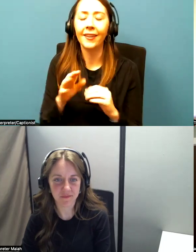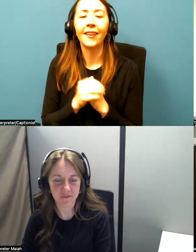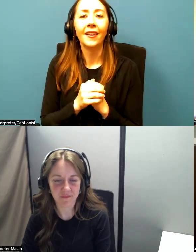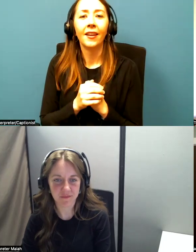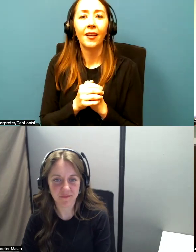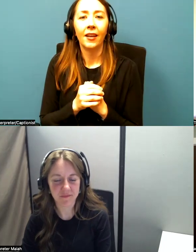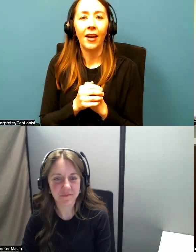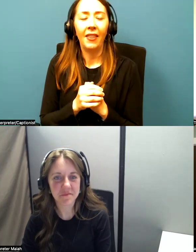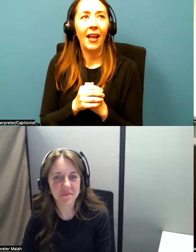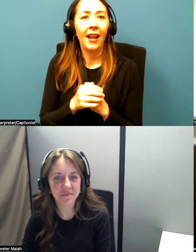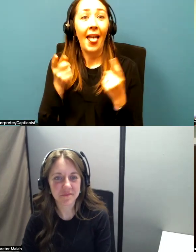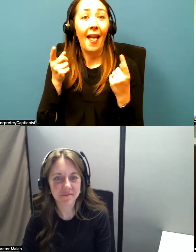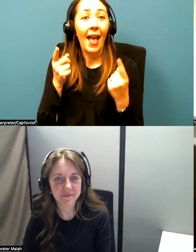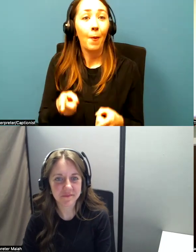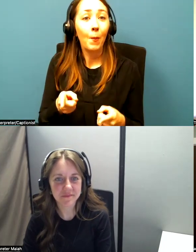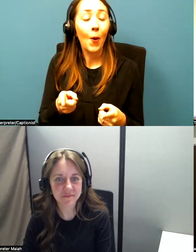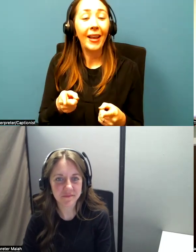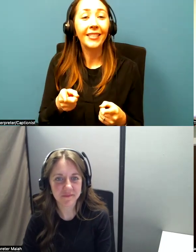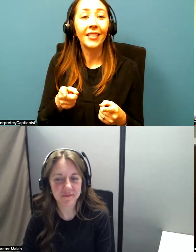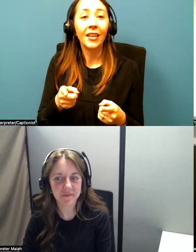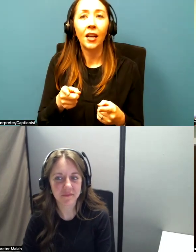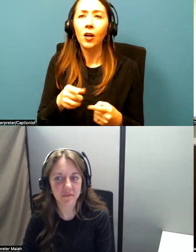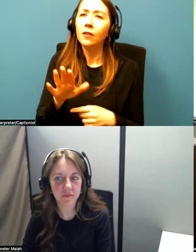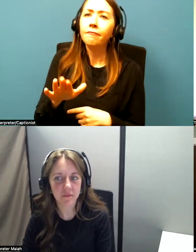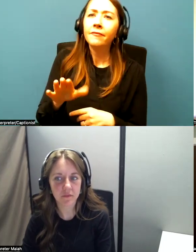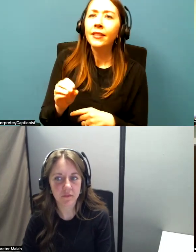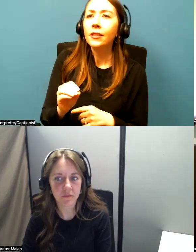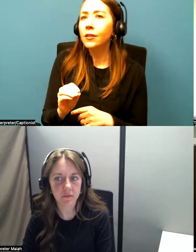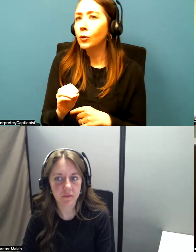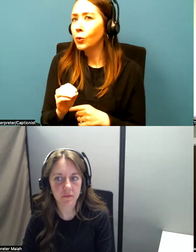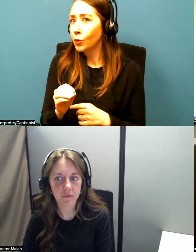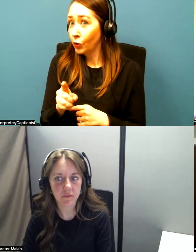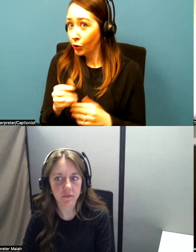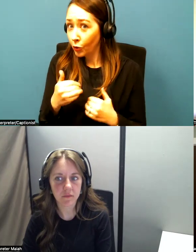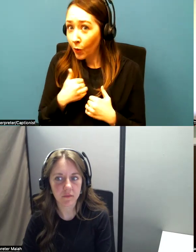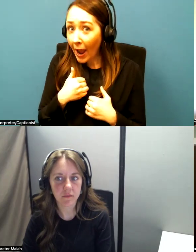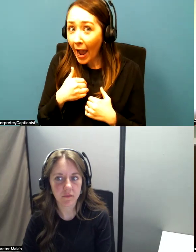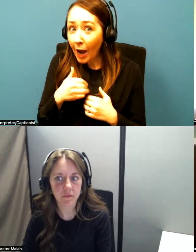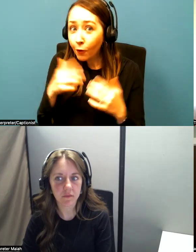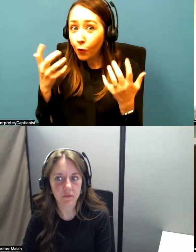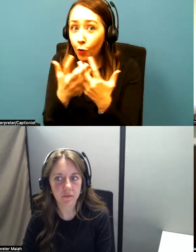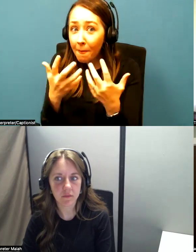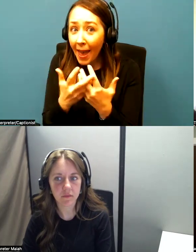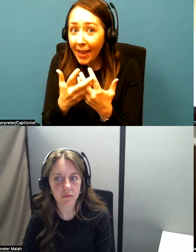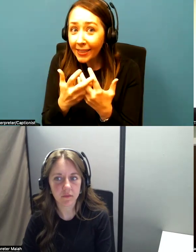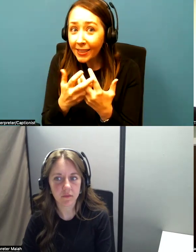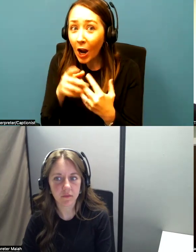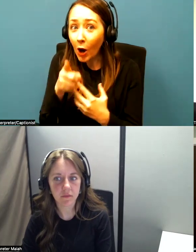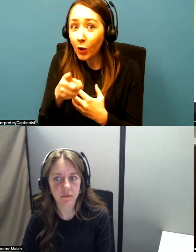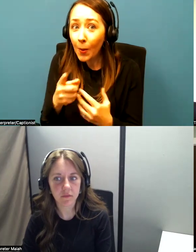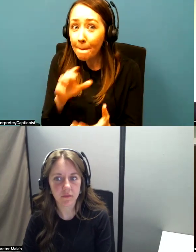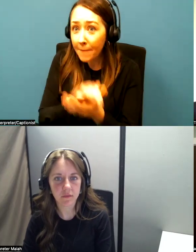one point, I just said, "So, like, do you have roommates? Like, are you married?